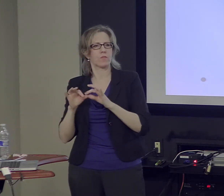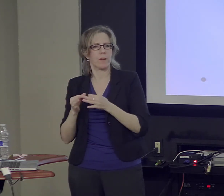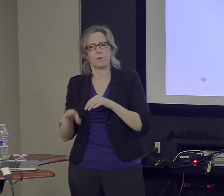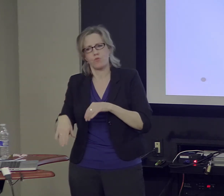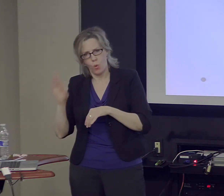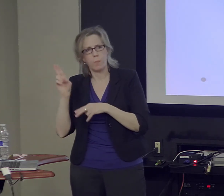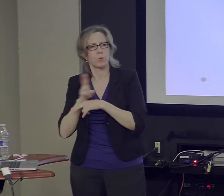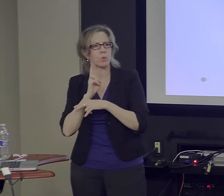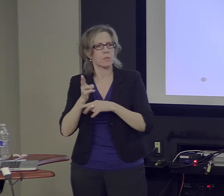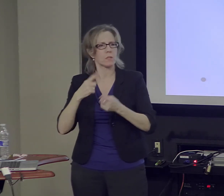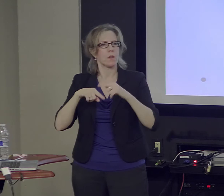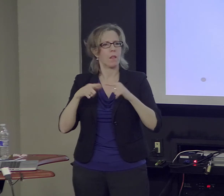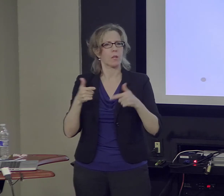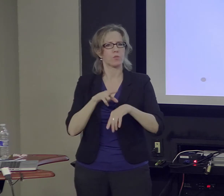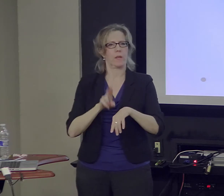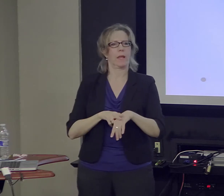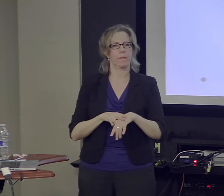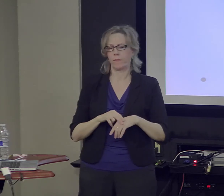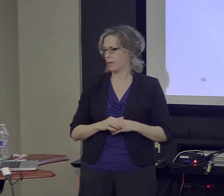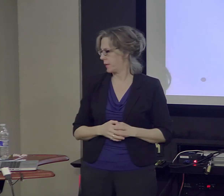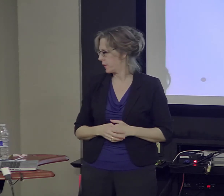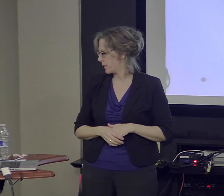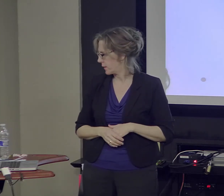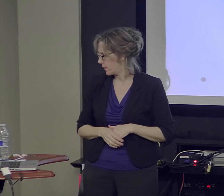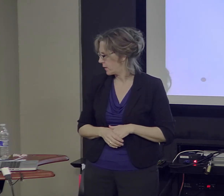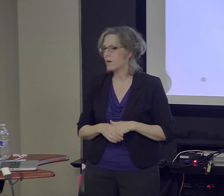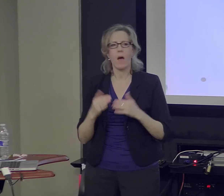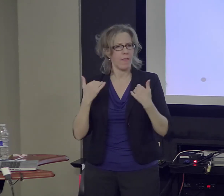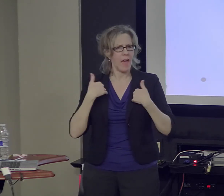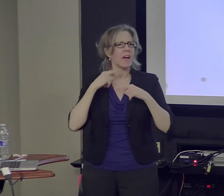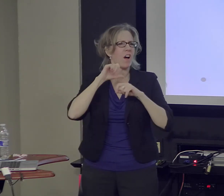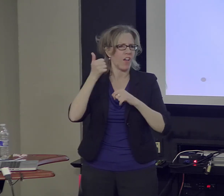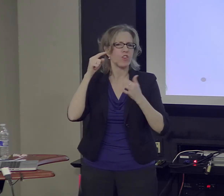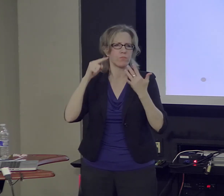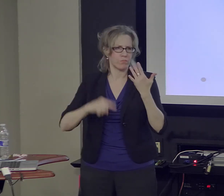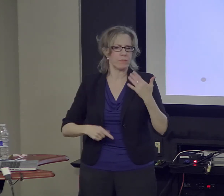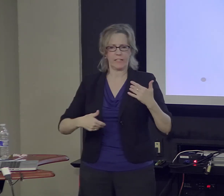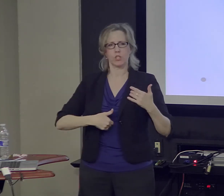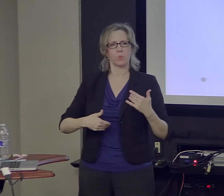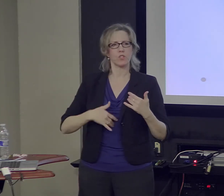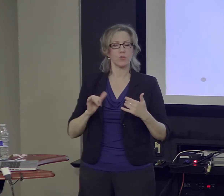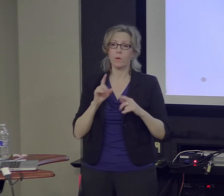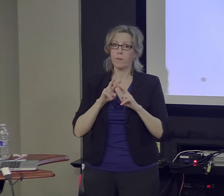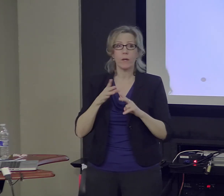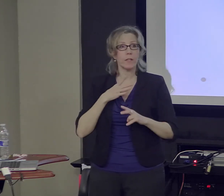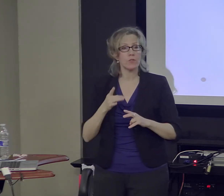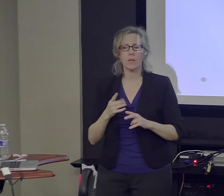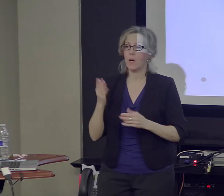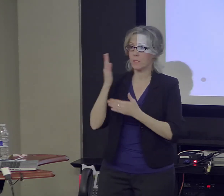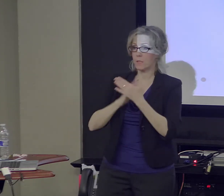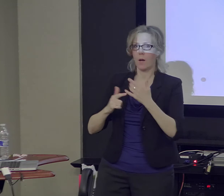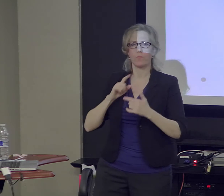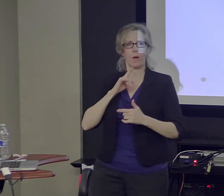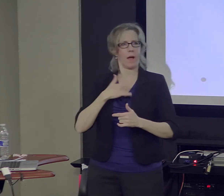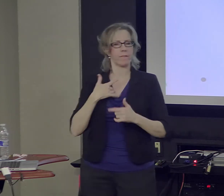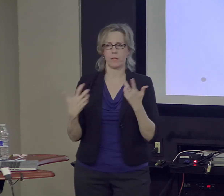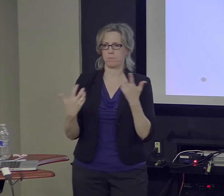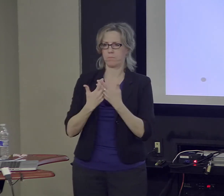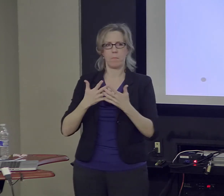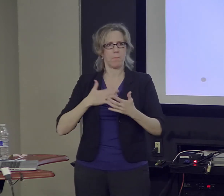sign language user is well-traveled and exposed to other cultures, and are